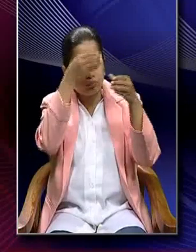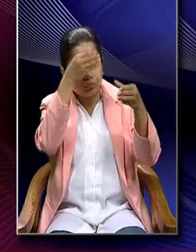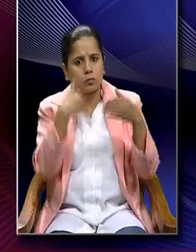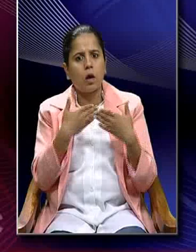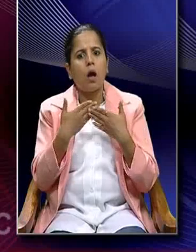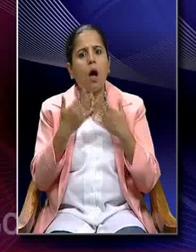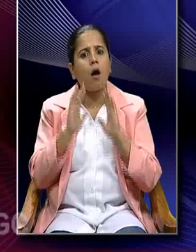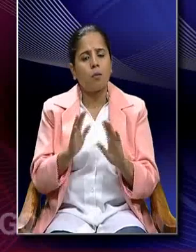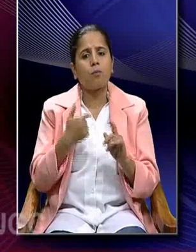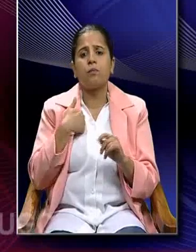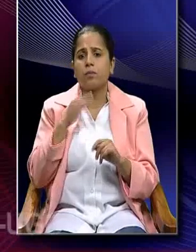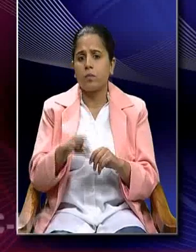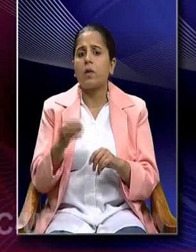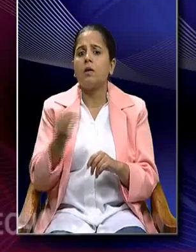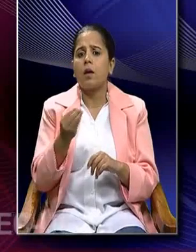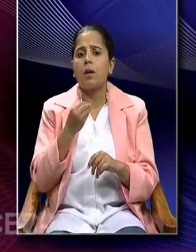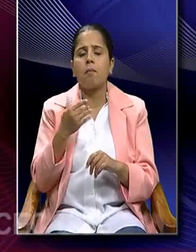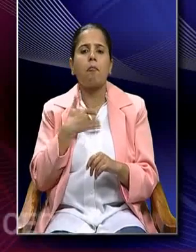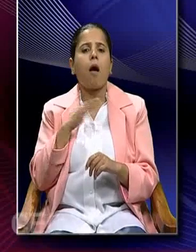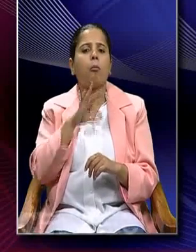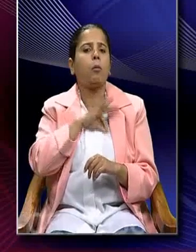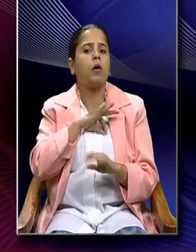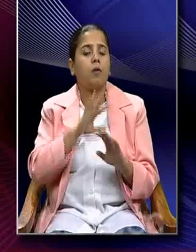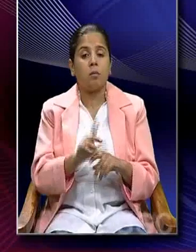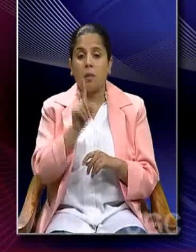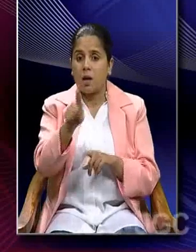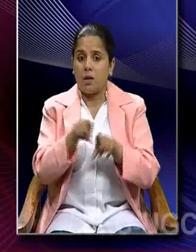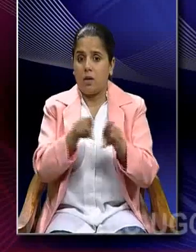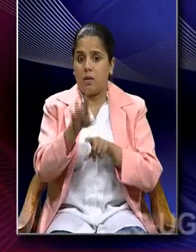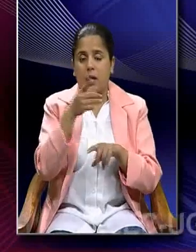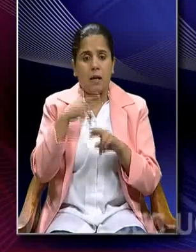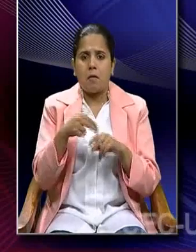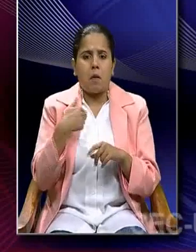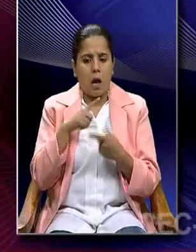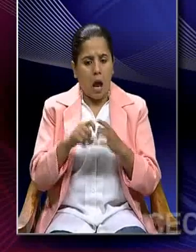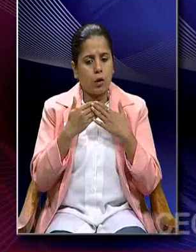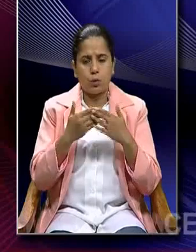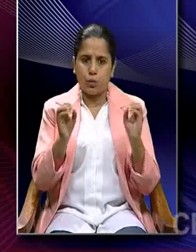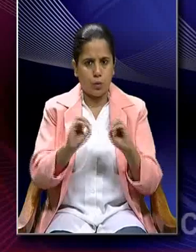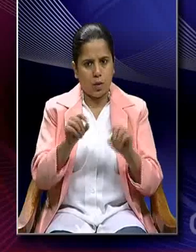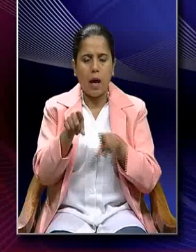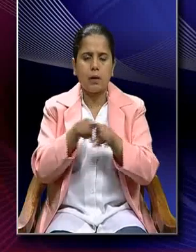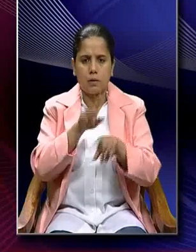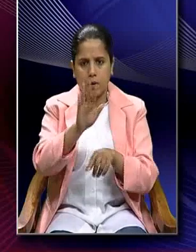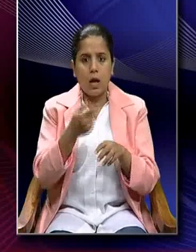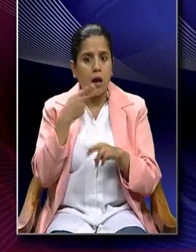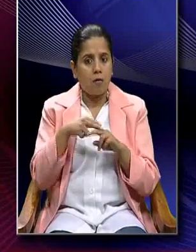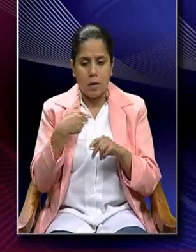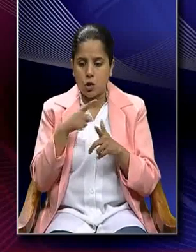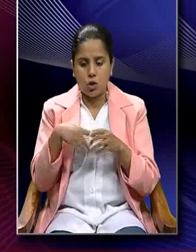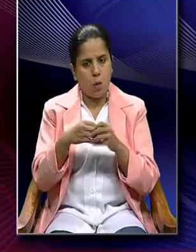I have therefore certain privileges. But supposing I was not educated, supposing I did not have a